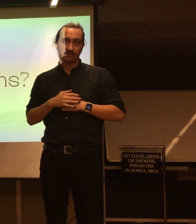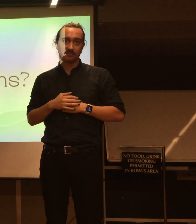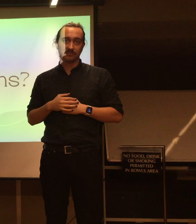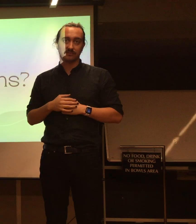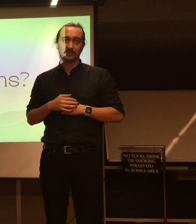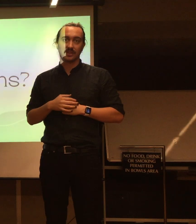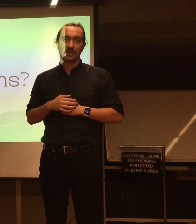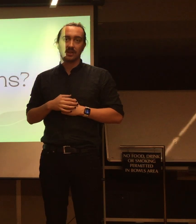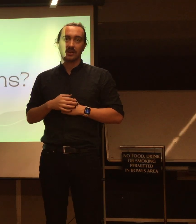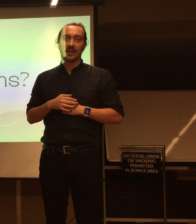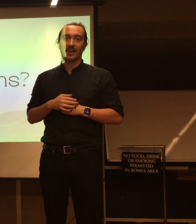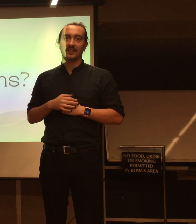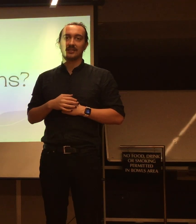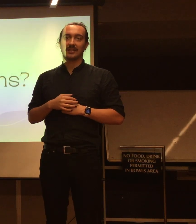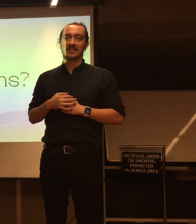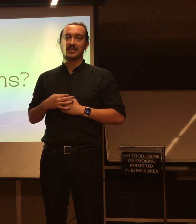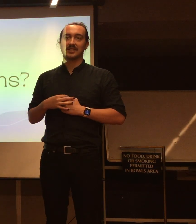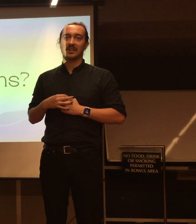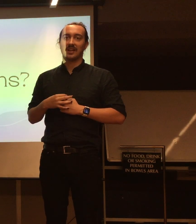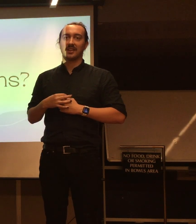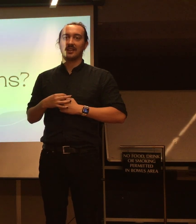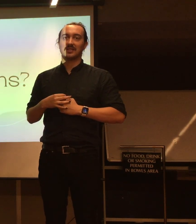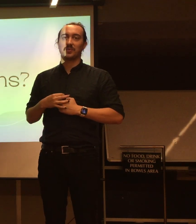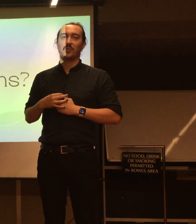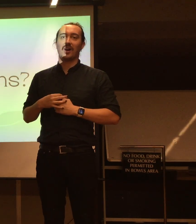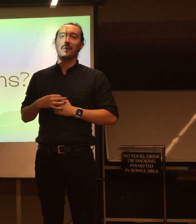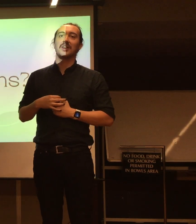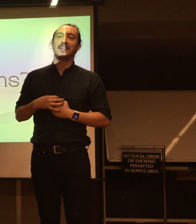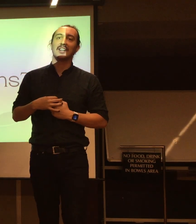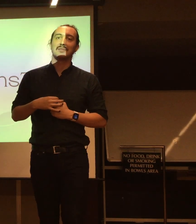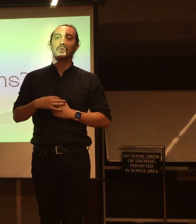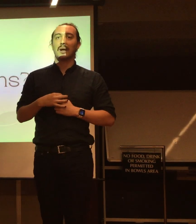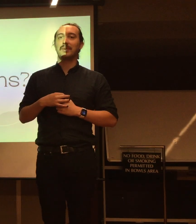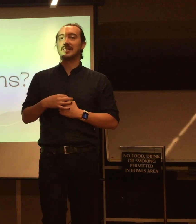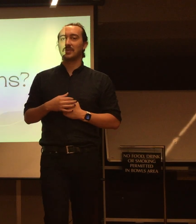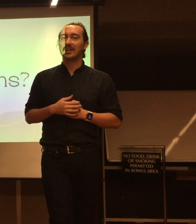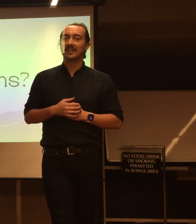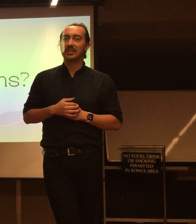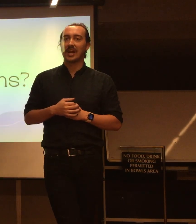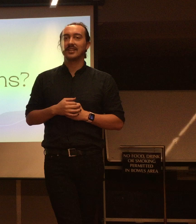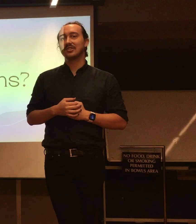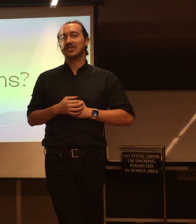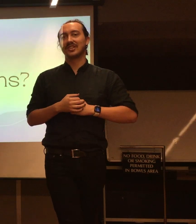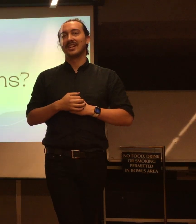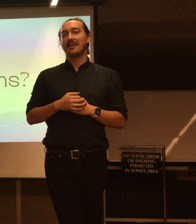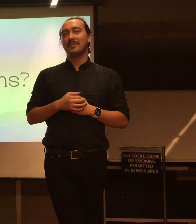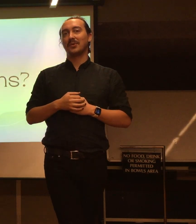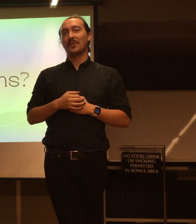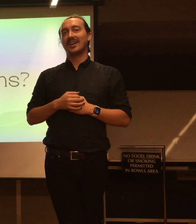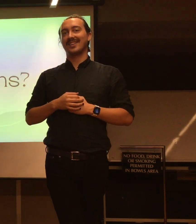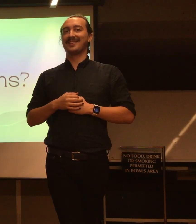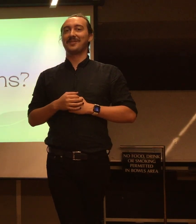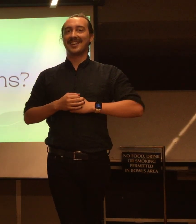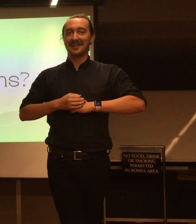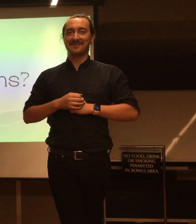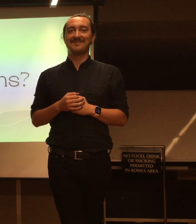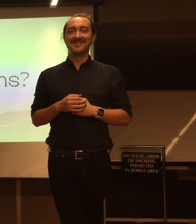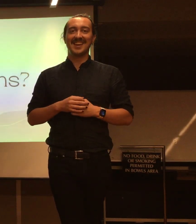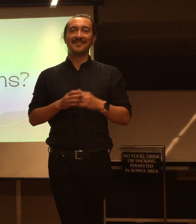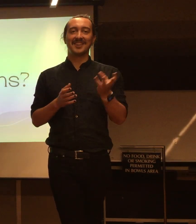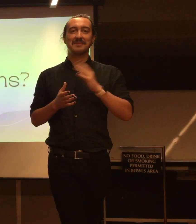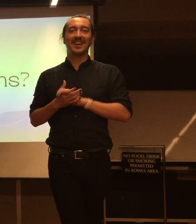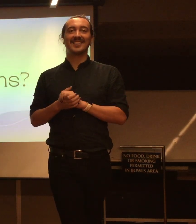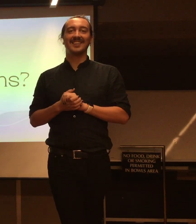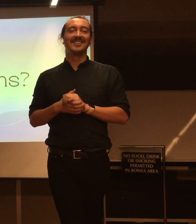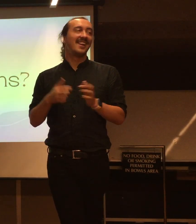So you get enough calcium. Yeah, I think that's what I wanted to ask the milk companies. Why do they change I know. milk? Why do they?